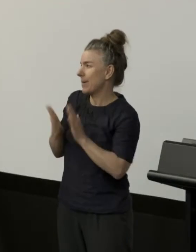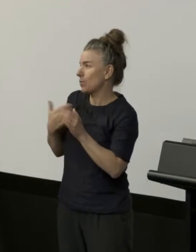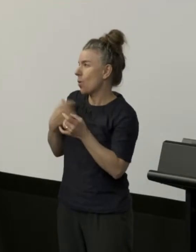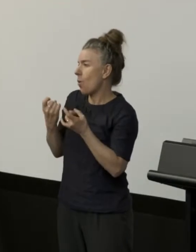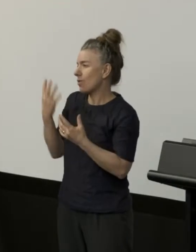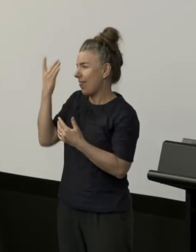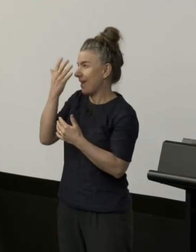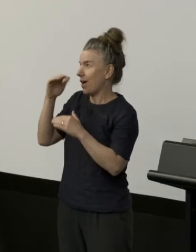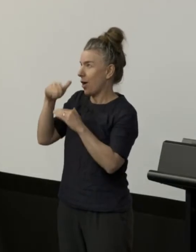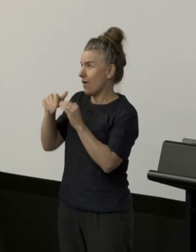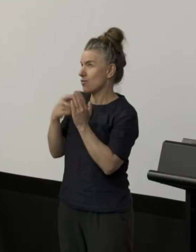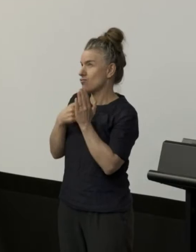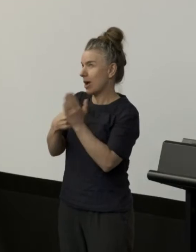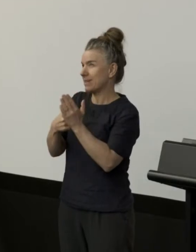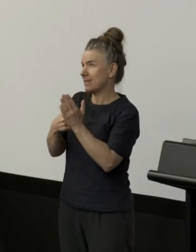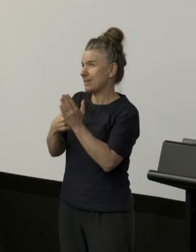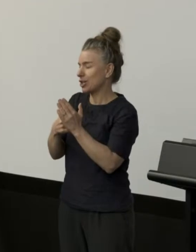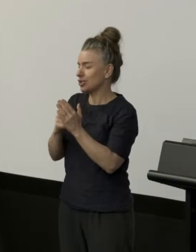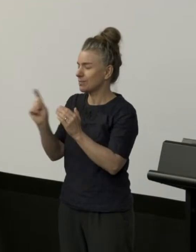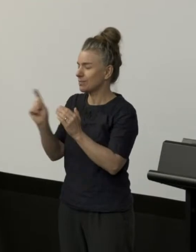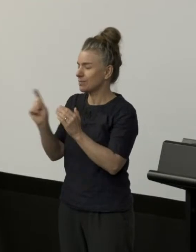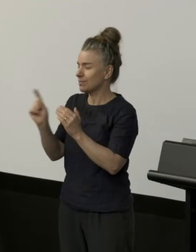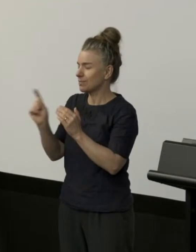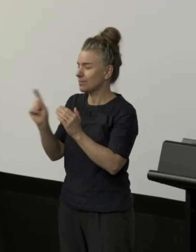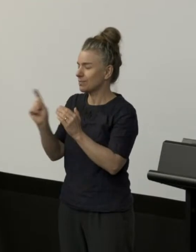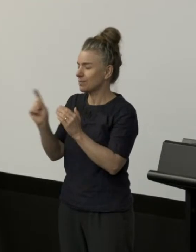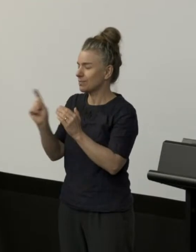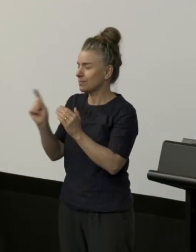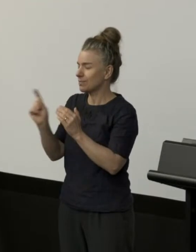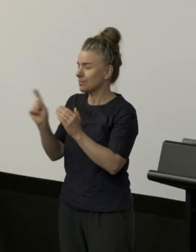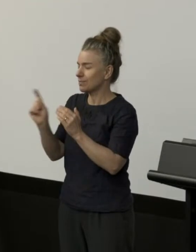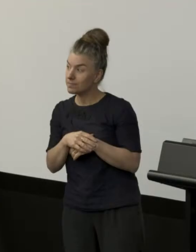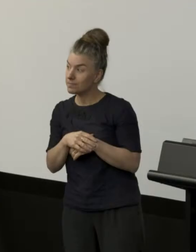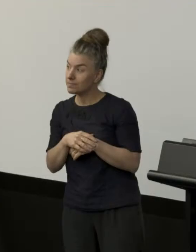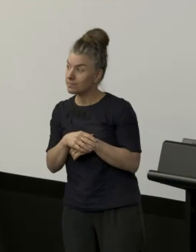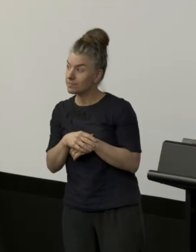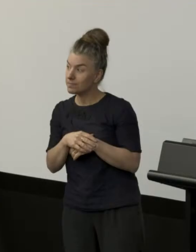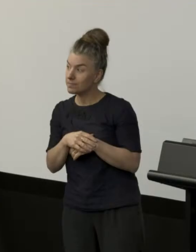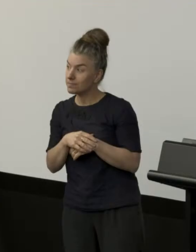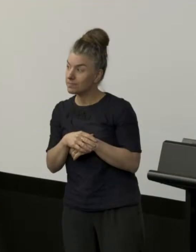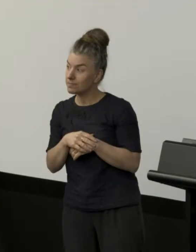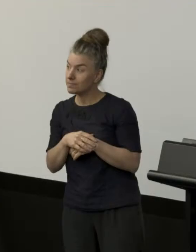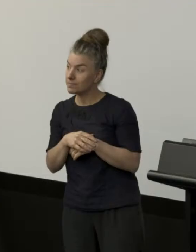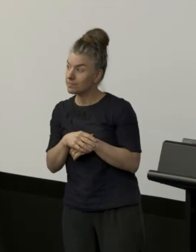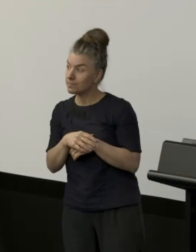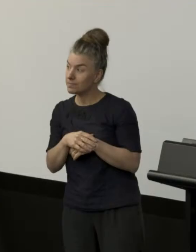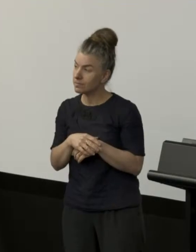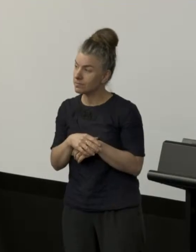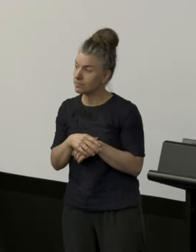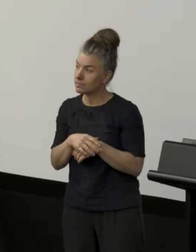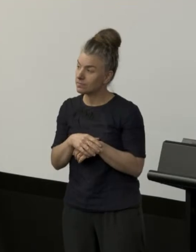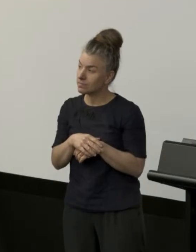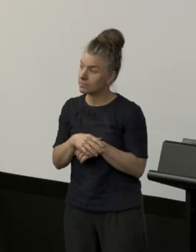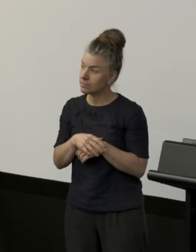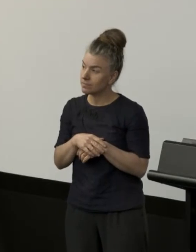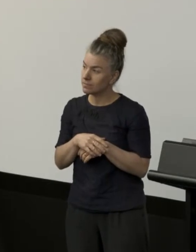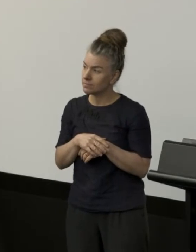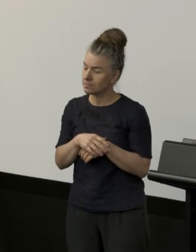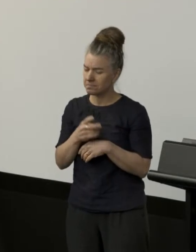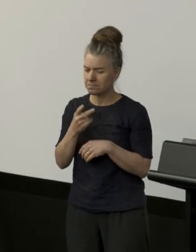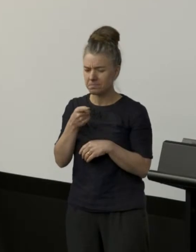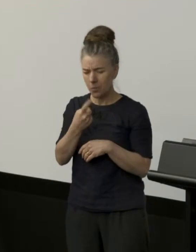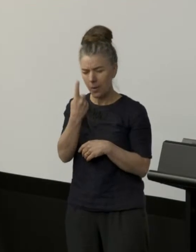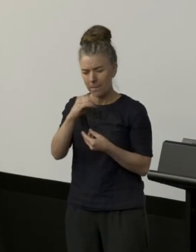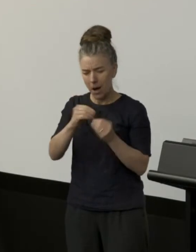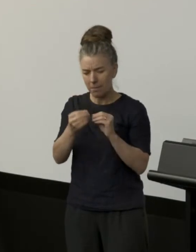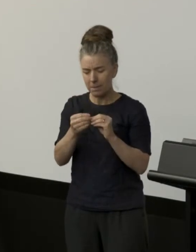about where those recommendations might be going. And it's also sort of showed that behind the scenes there was a lot going on, with sort of that the stock had expired, there